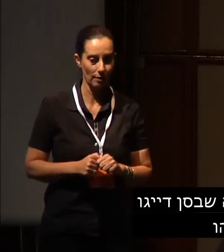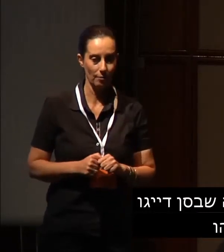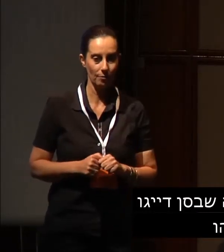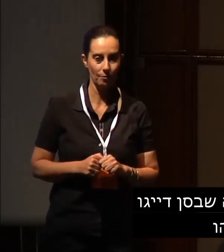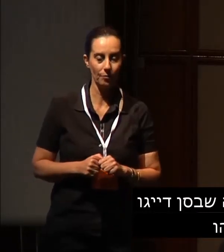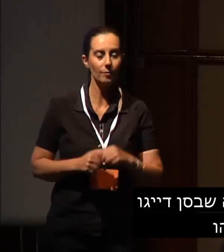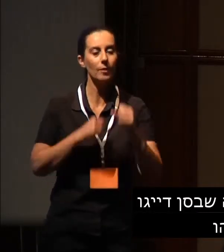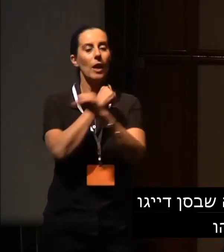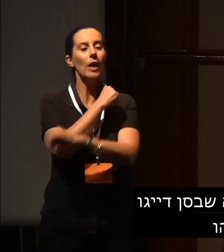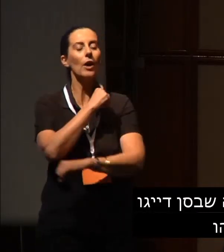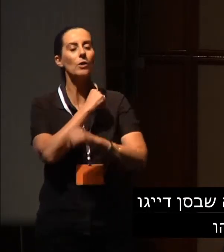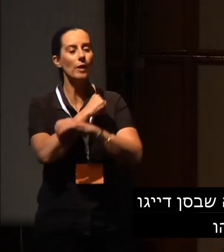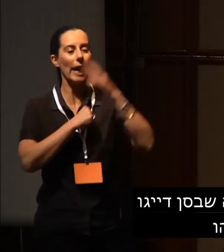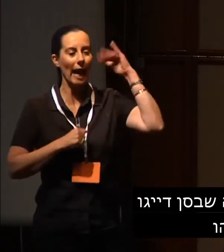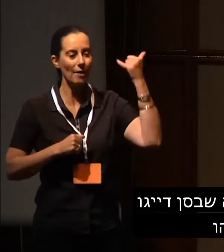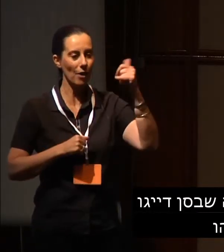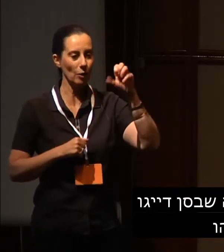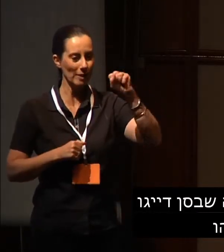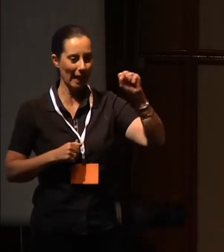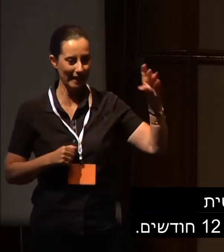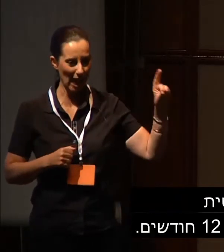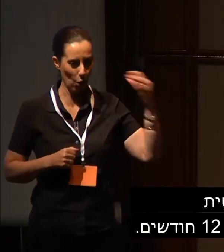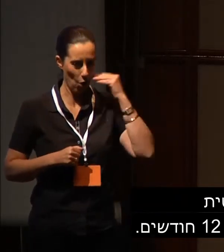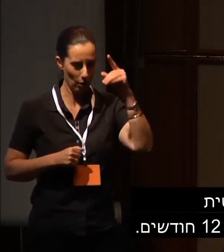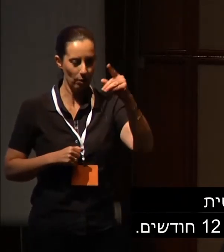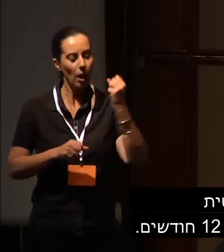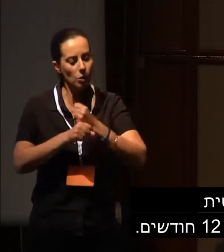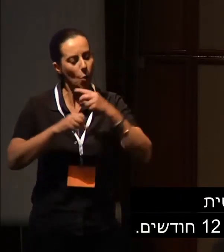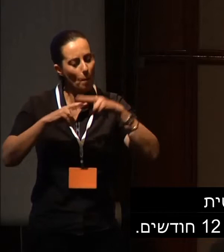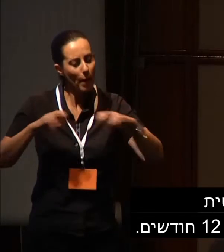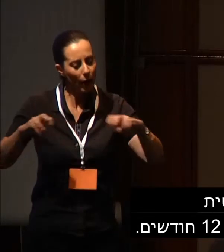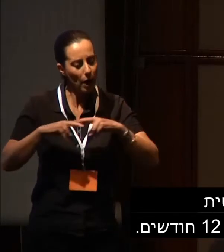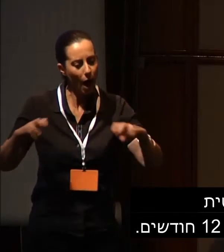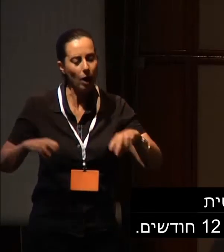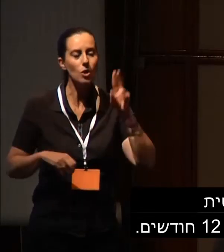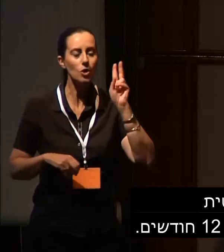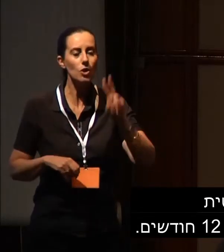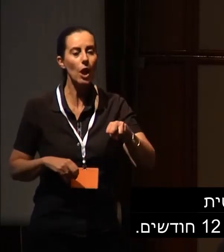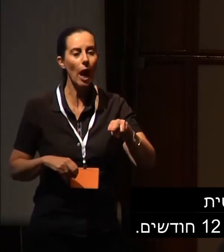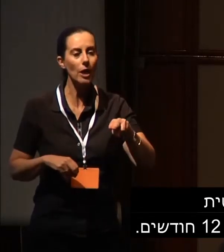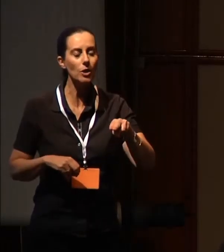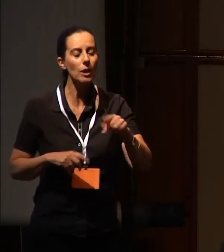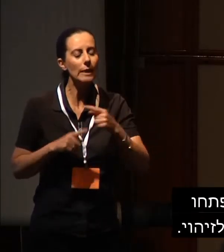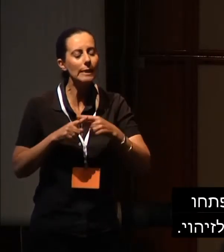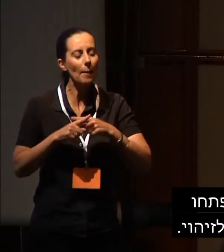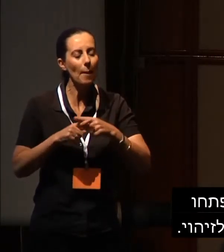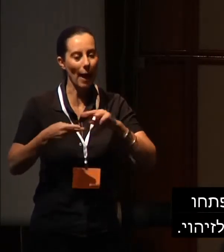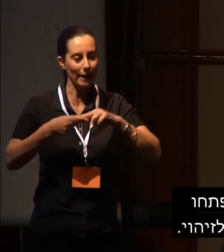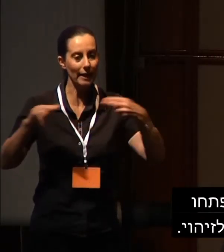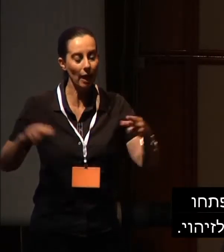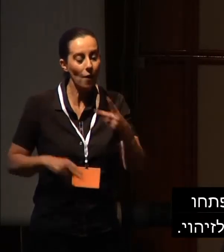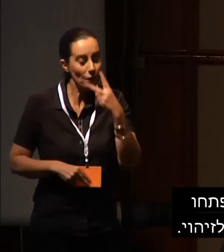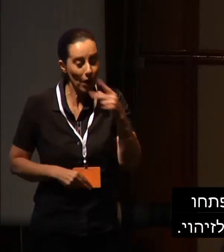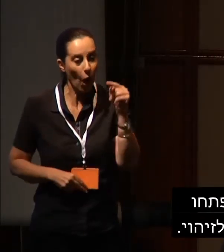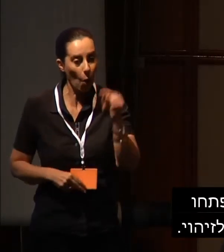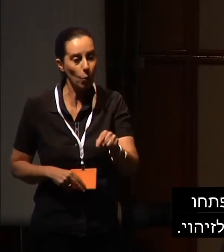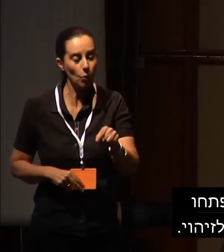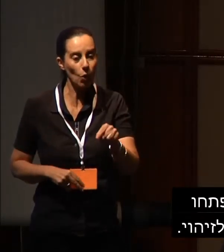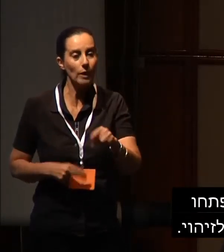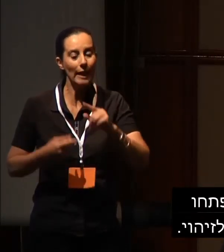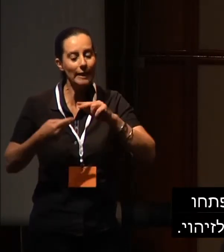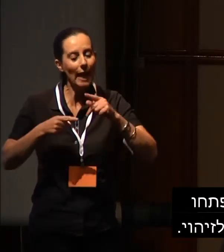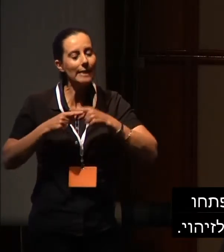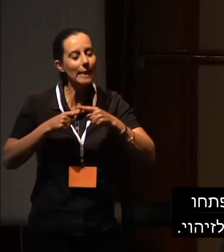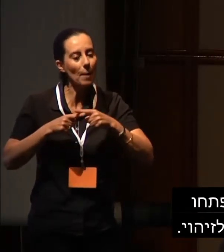California, San Diego said it had actually identified an autism signature in babies as young as 12 months, and they said they would develop a simple